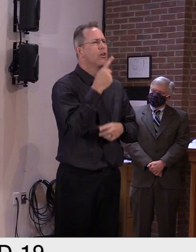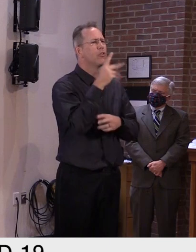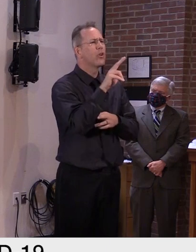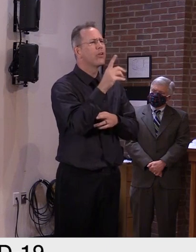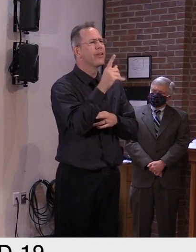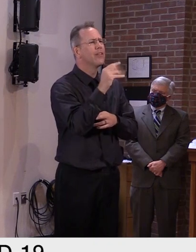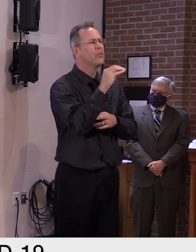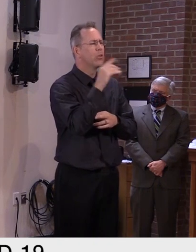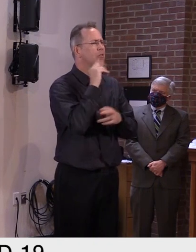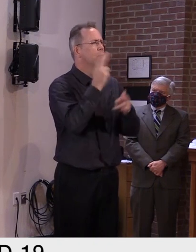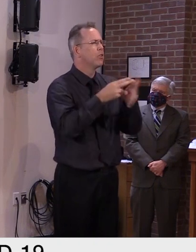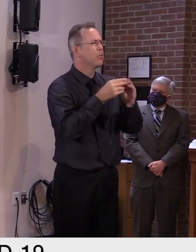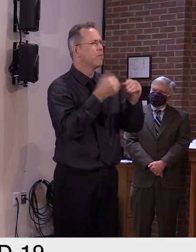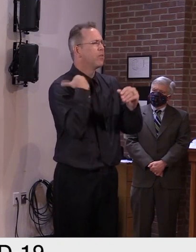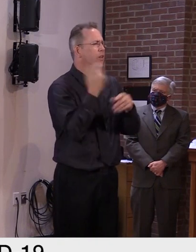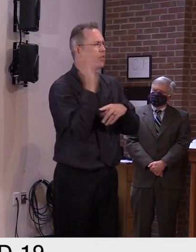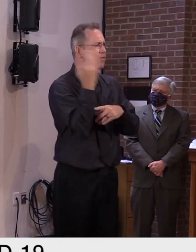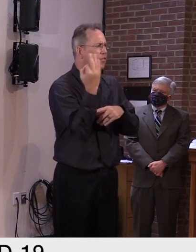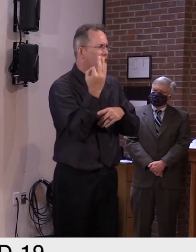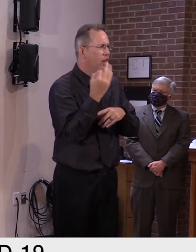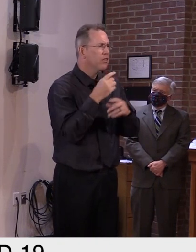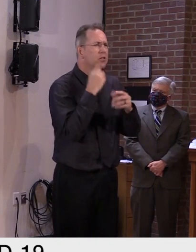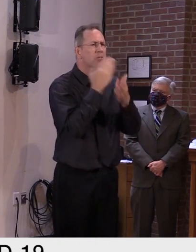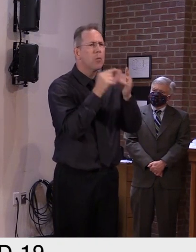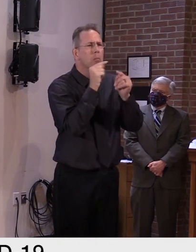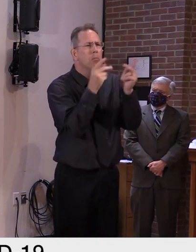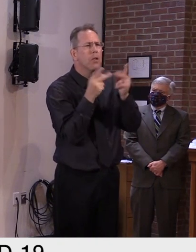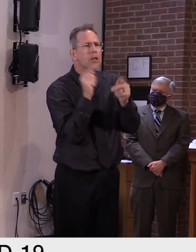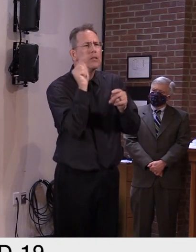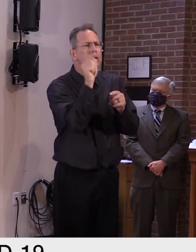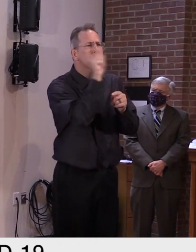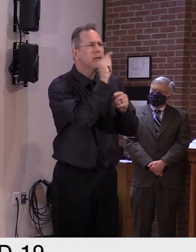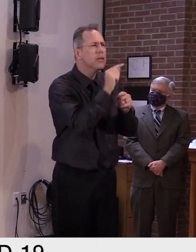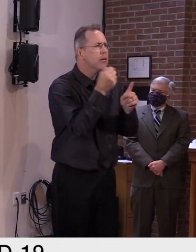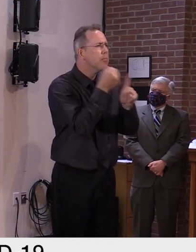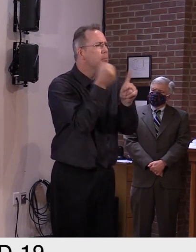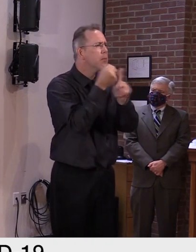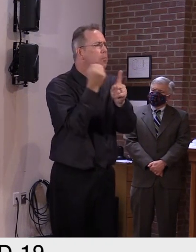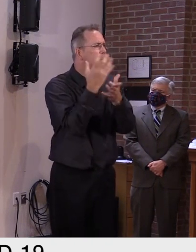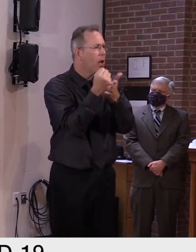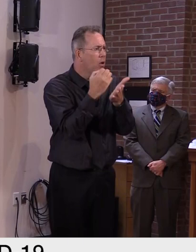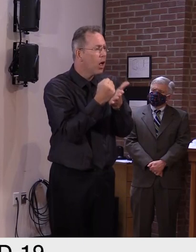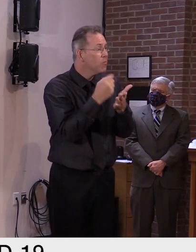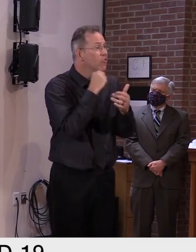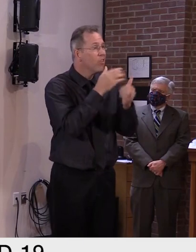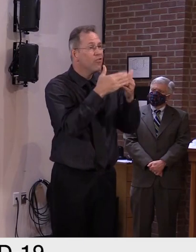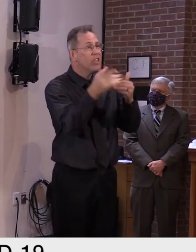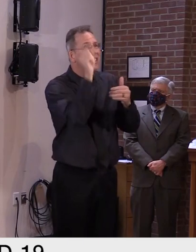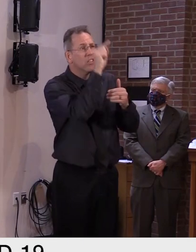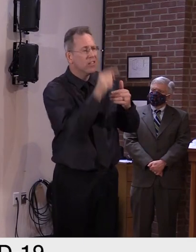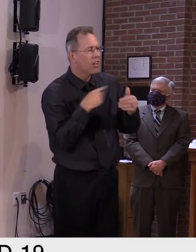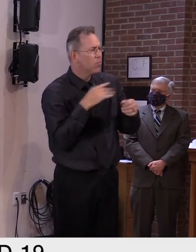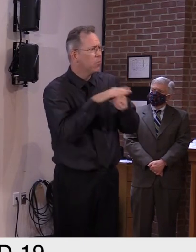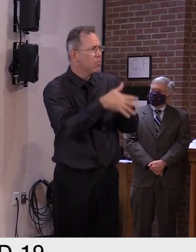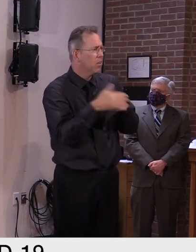the vaccines, flu vaccines available. It just may mean that your pharmacy has run out on that particular day, but they